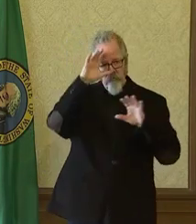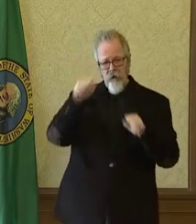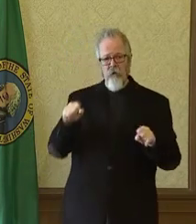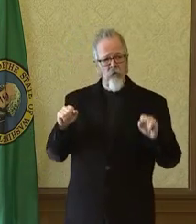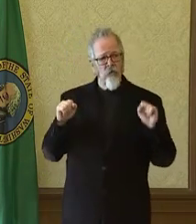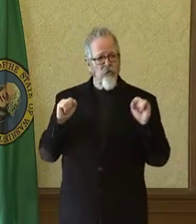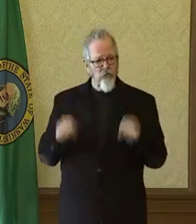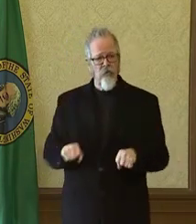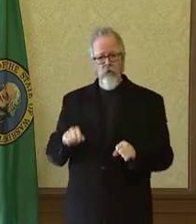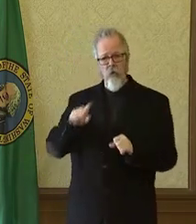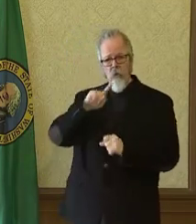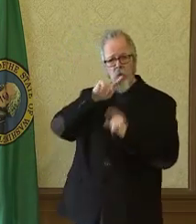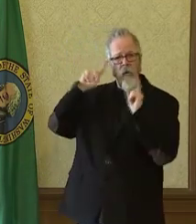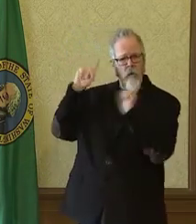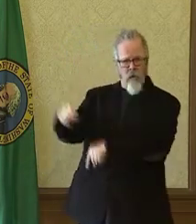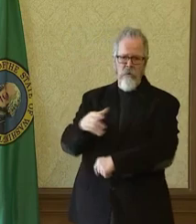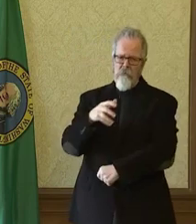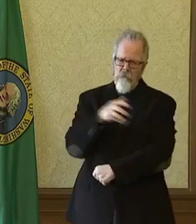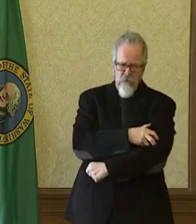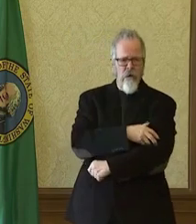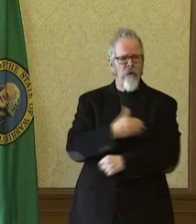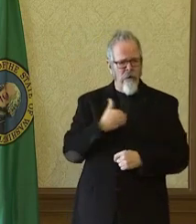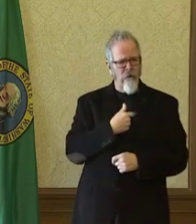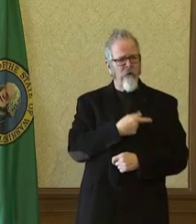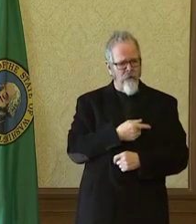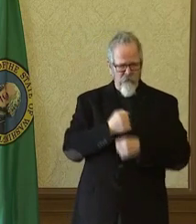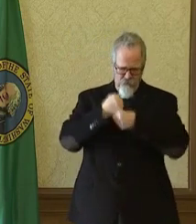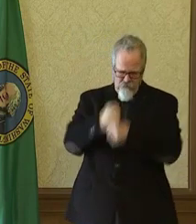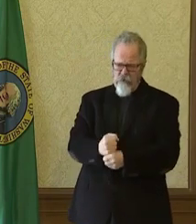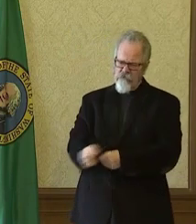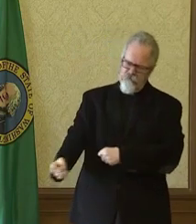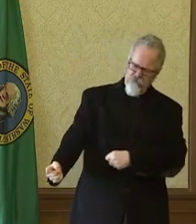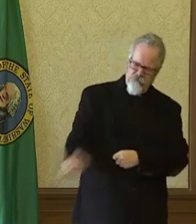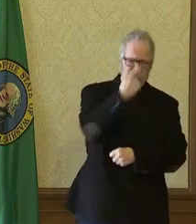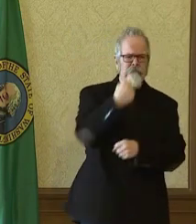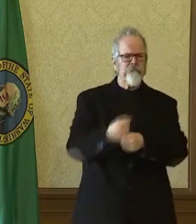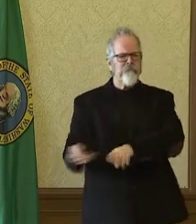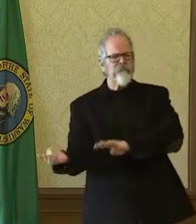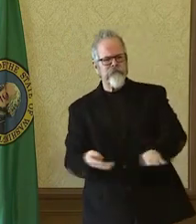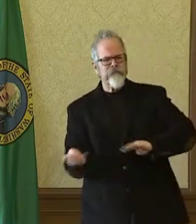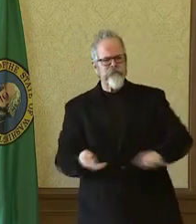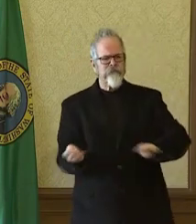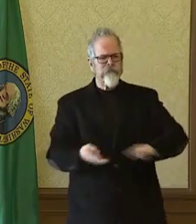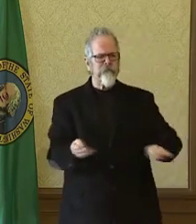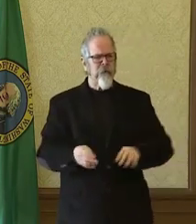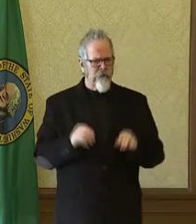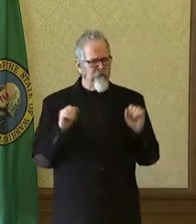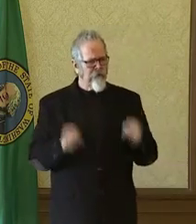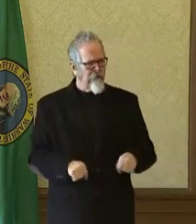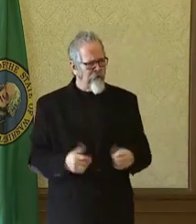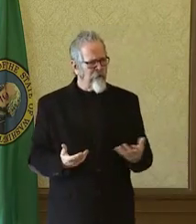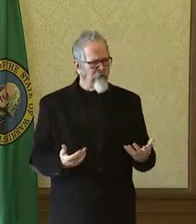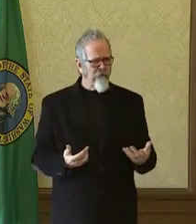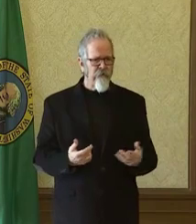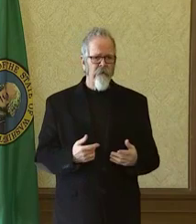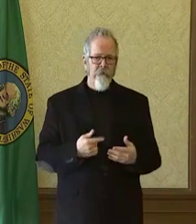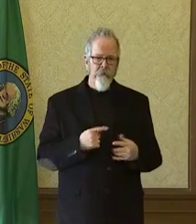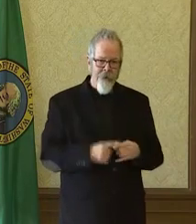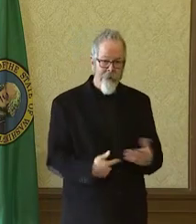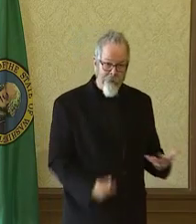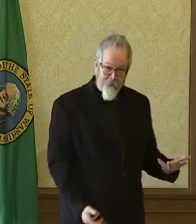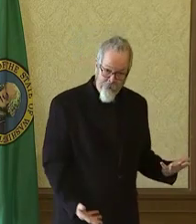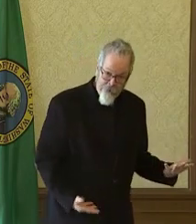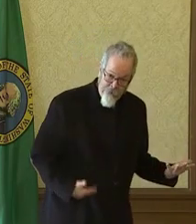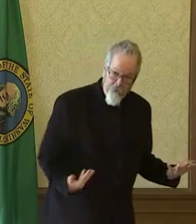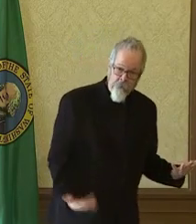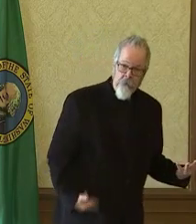and vials and transport medium to get this job done so that we can distribute these kits to the people who need them in the